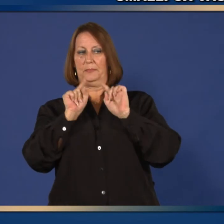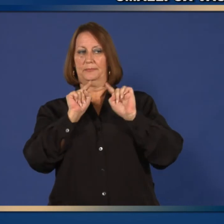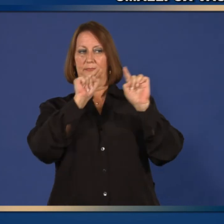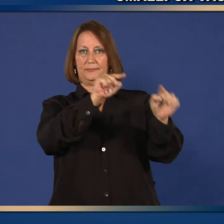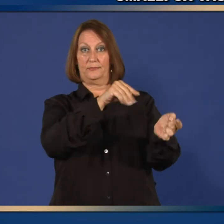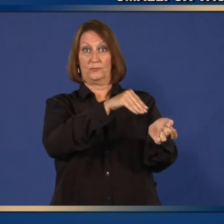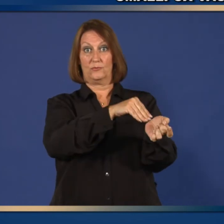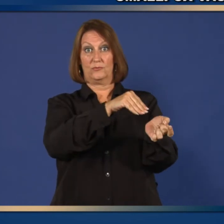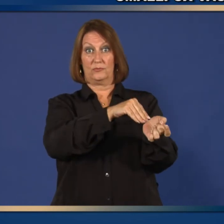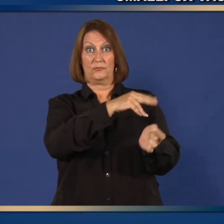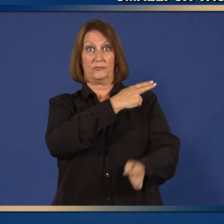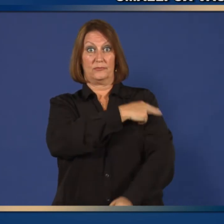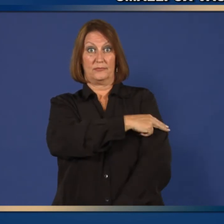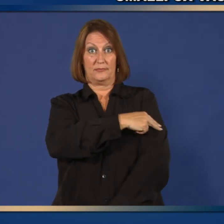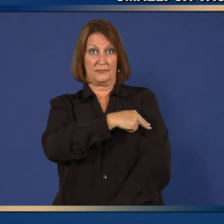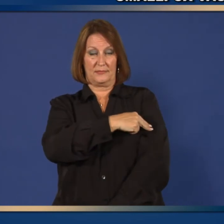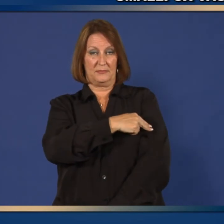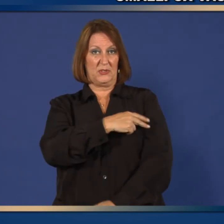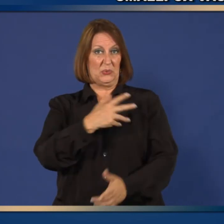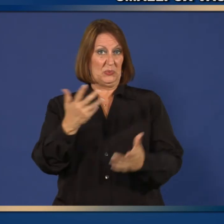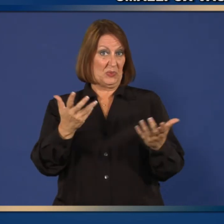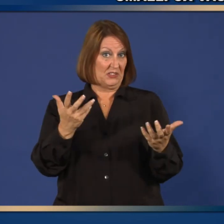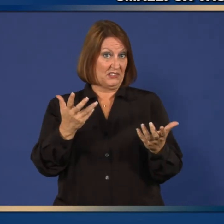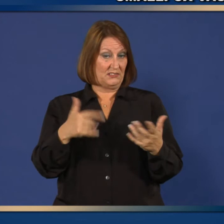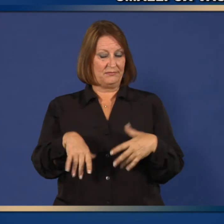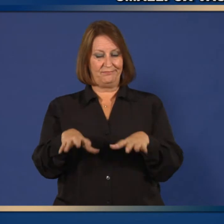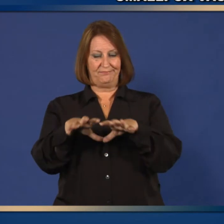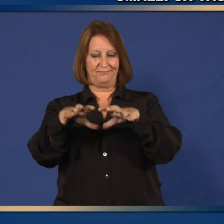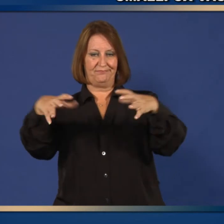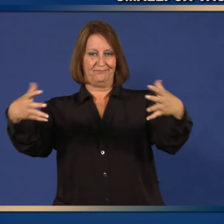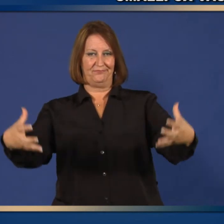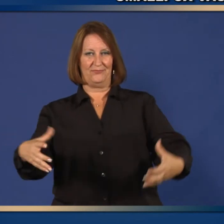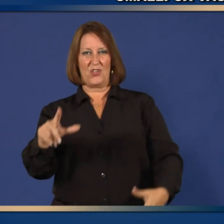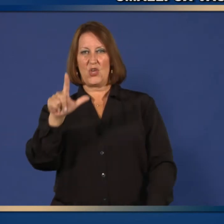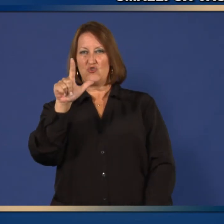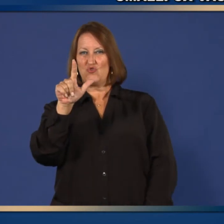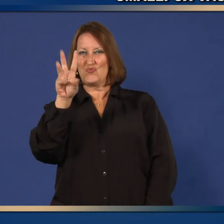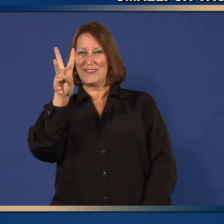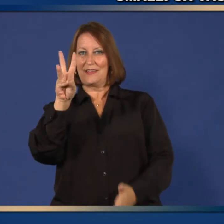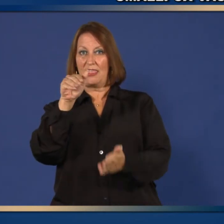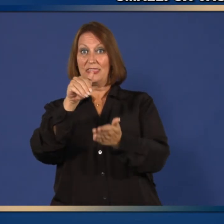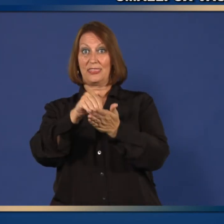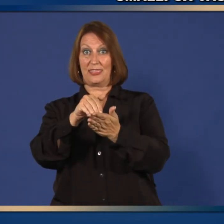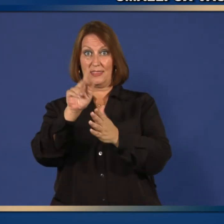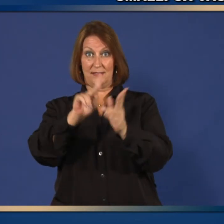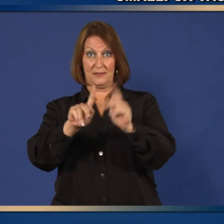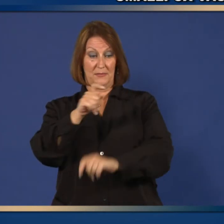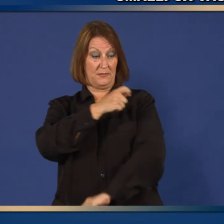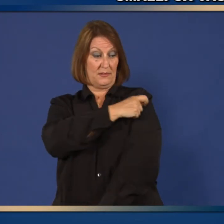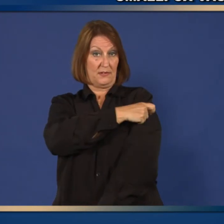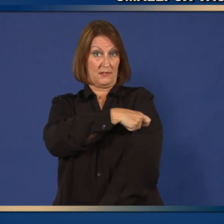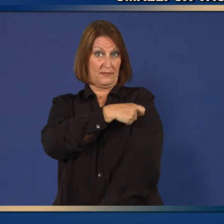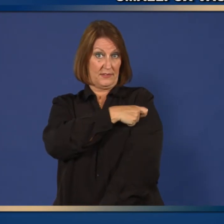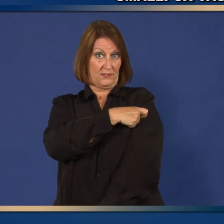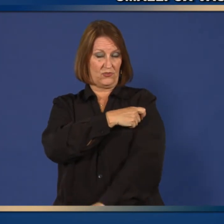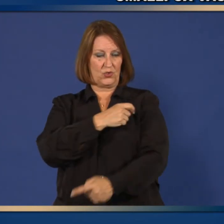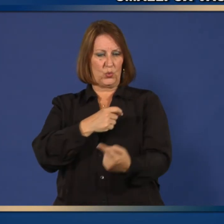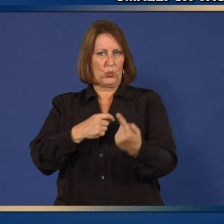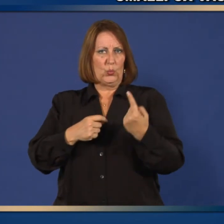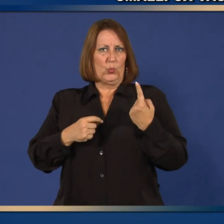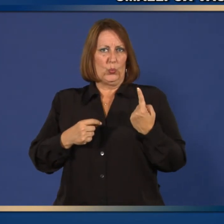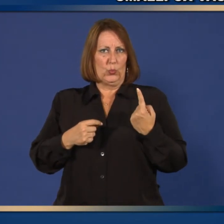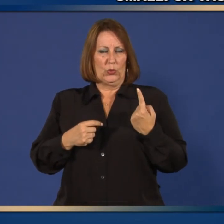A severe rash on people with eczema or atopic dermatitis, which can lead to scarring or